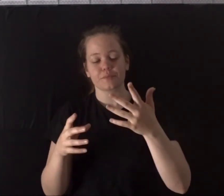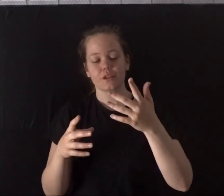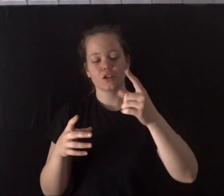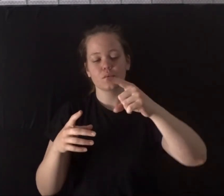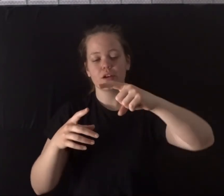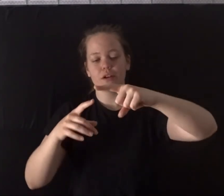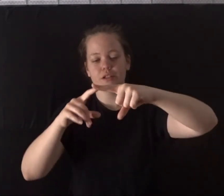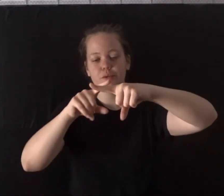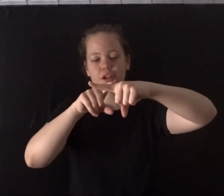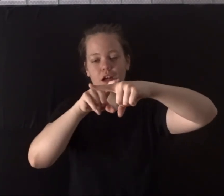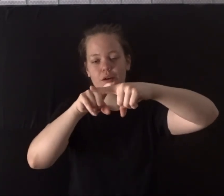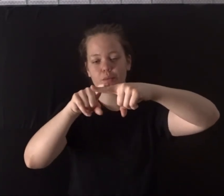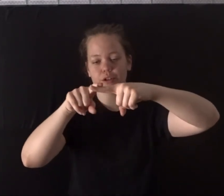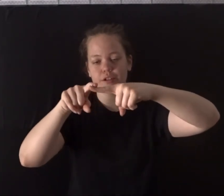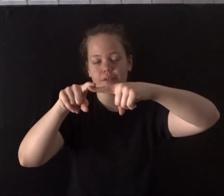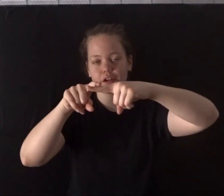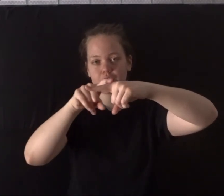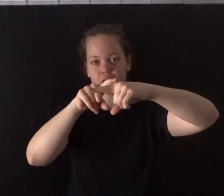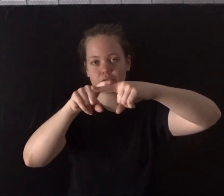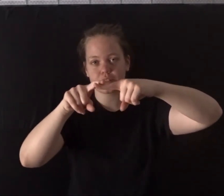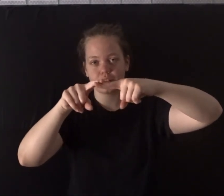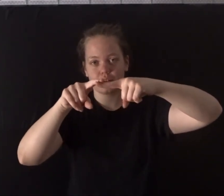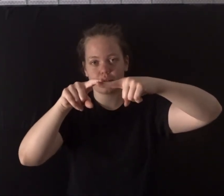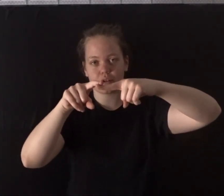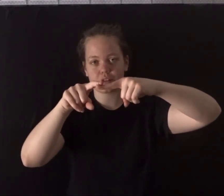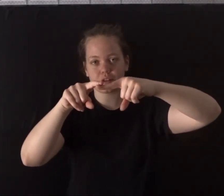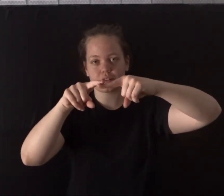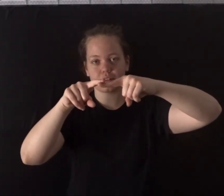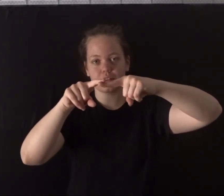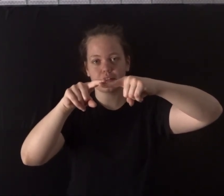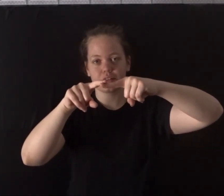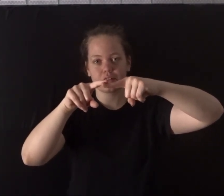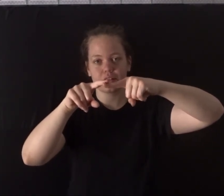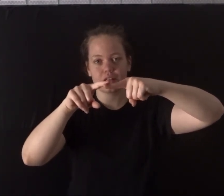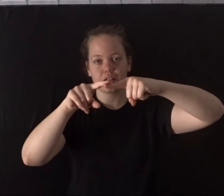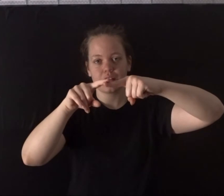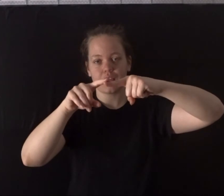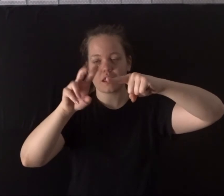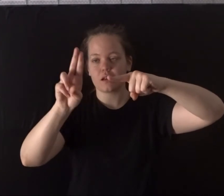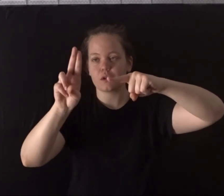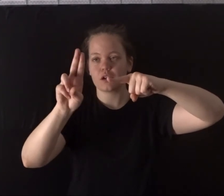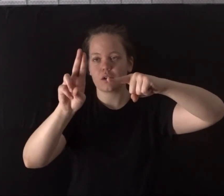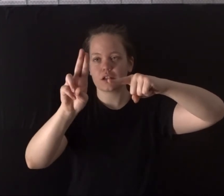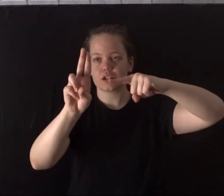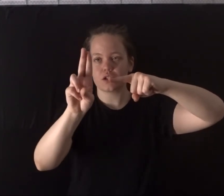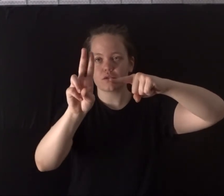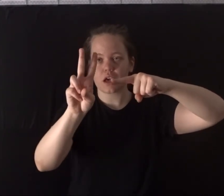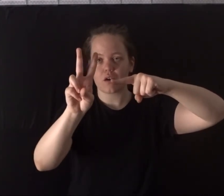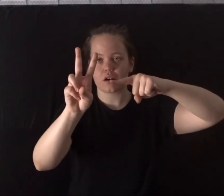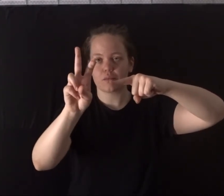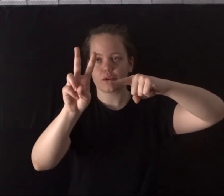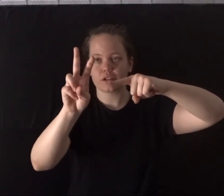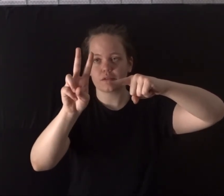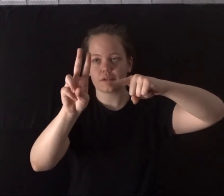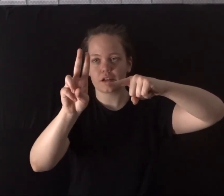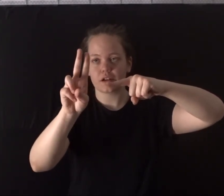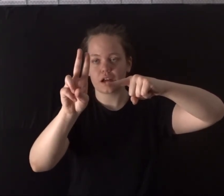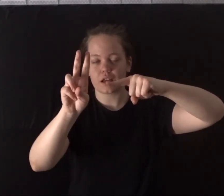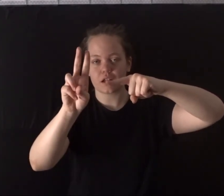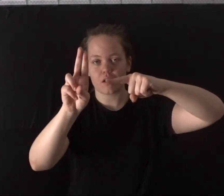So we are going to put our pointer finger out horizontally. And then we are going to use our pointer finger and our